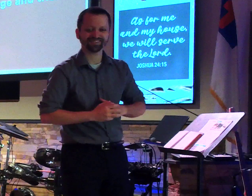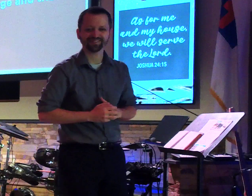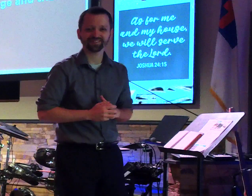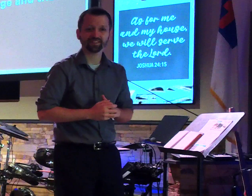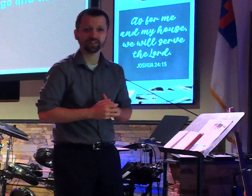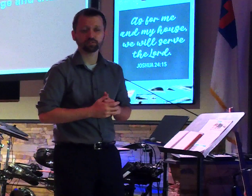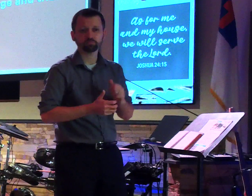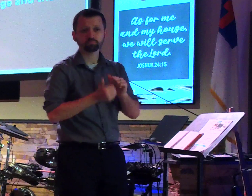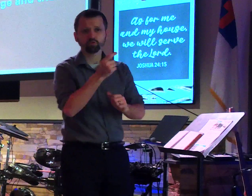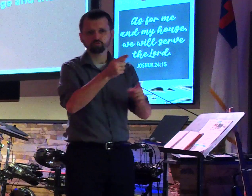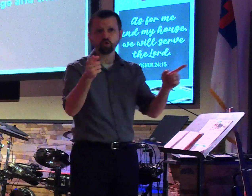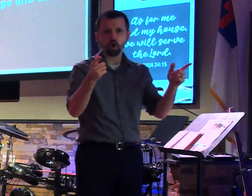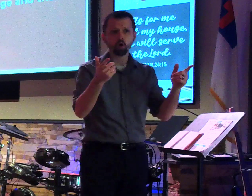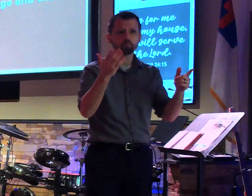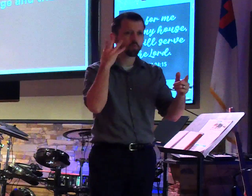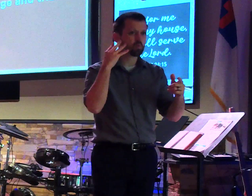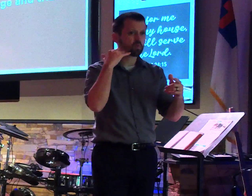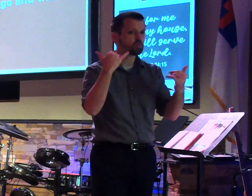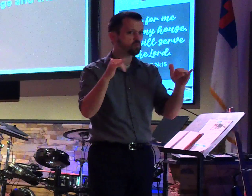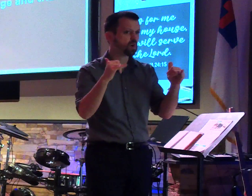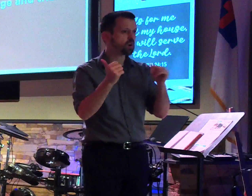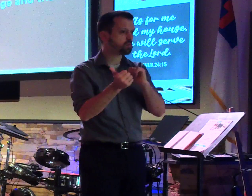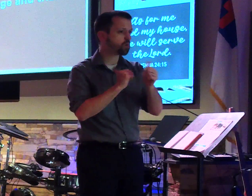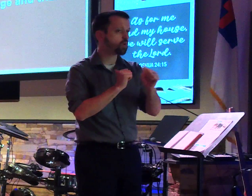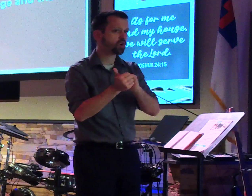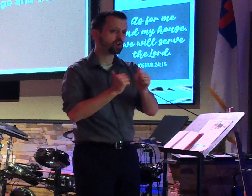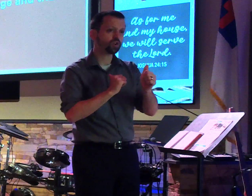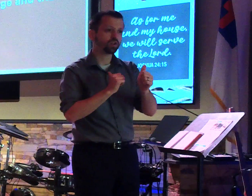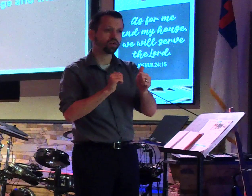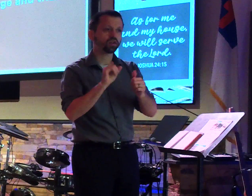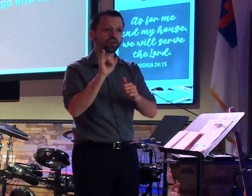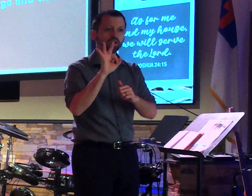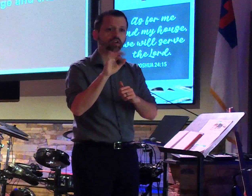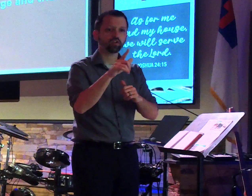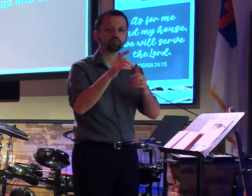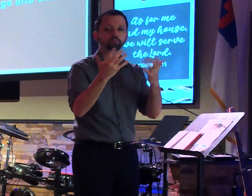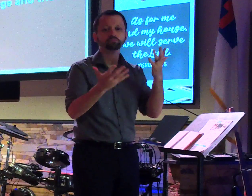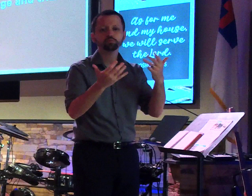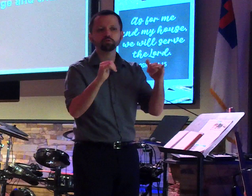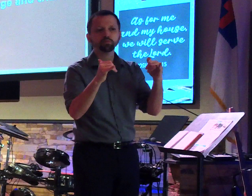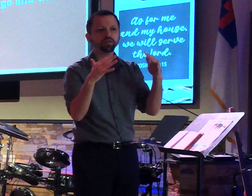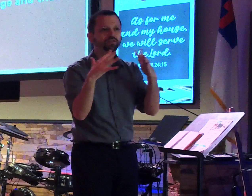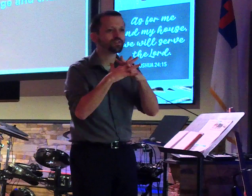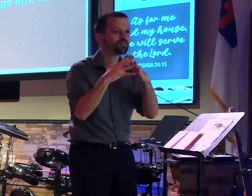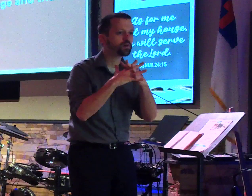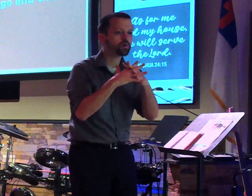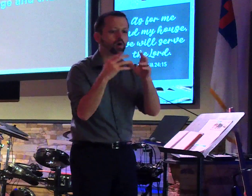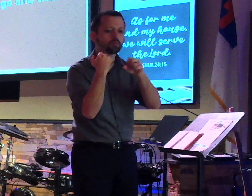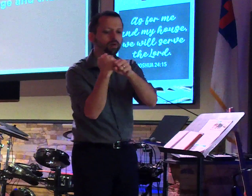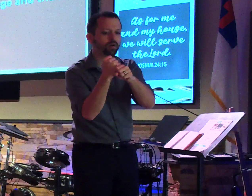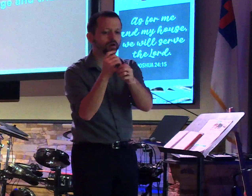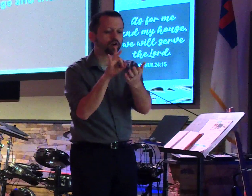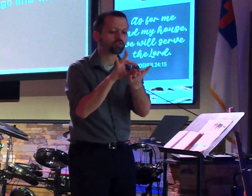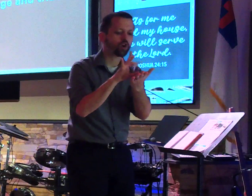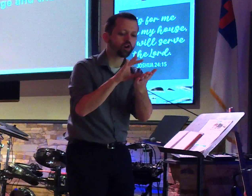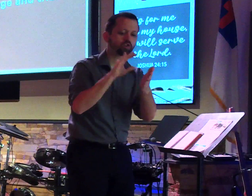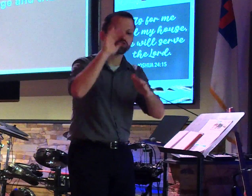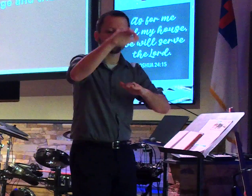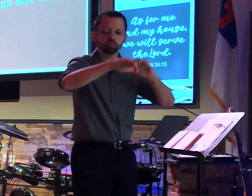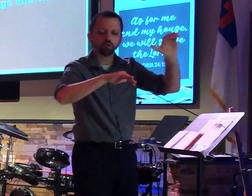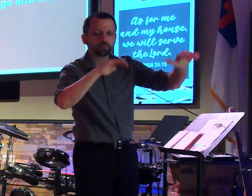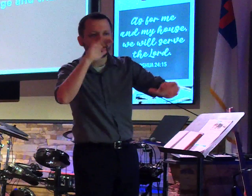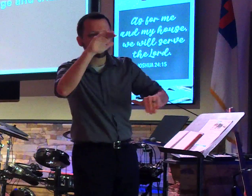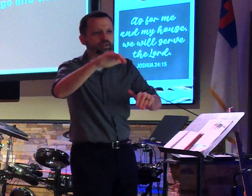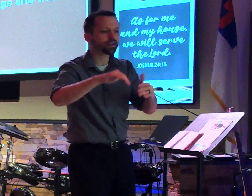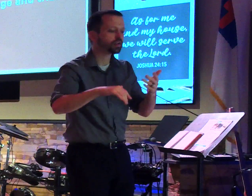sports. And you know, if you played football, baseball, soccer, you were on the swimming team,